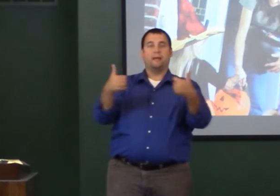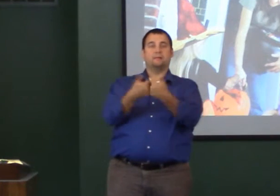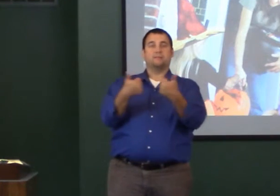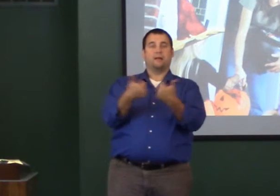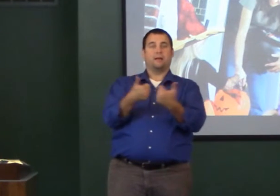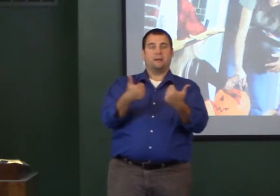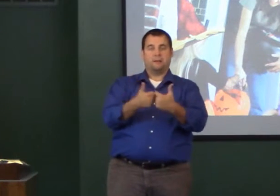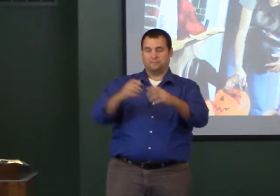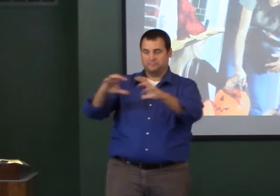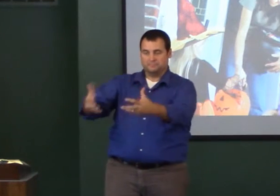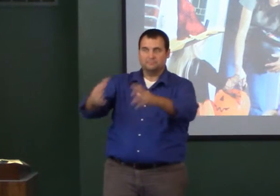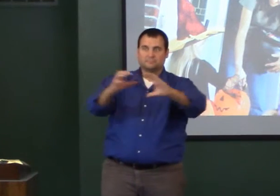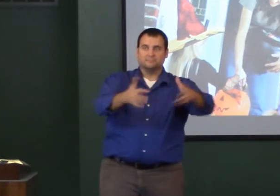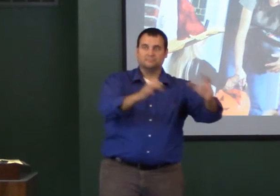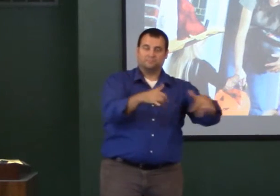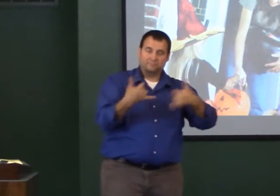car, and they play games,